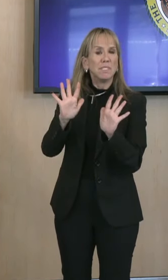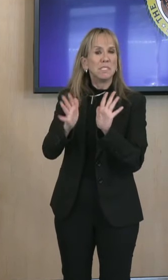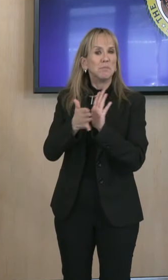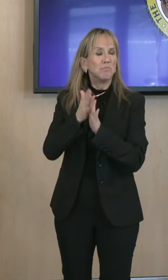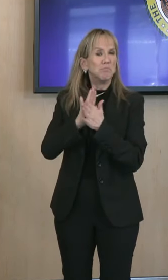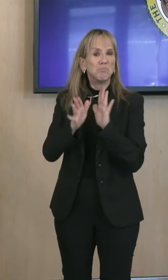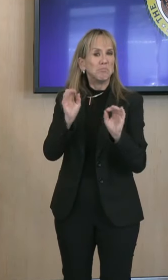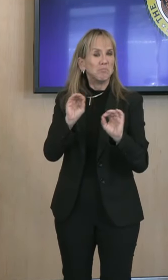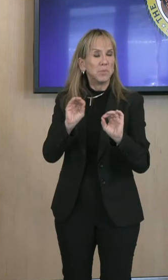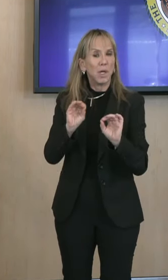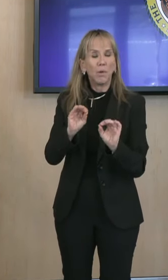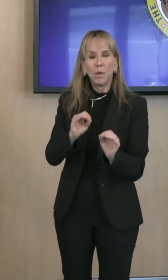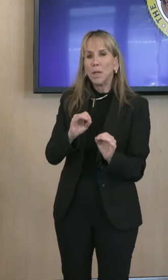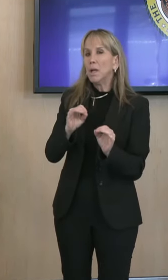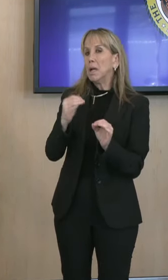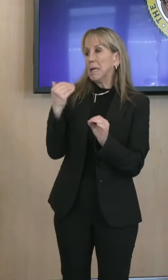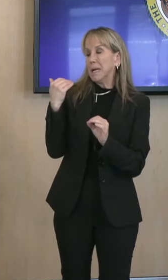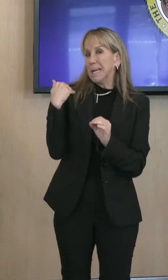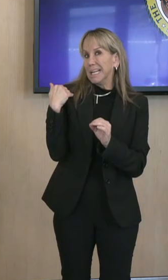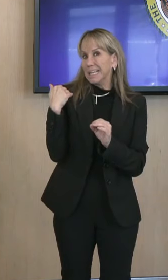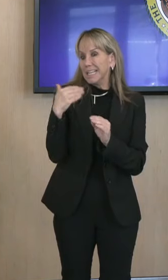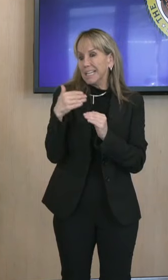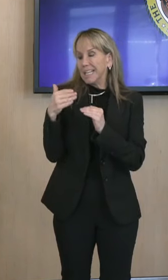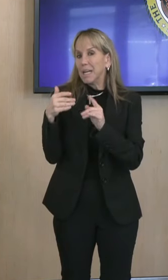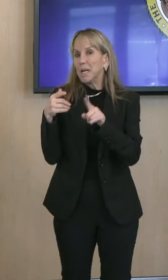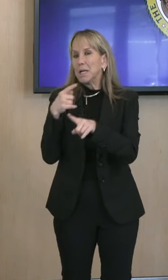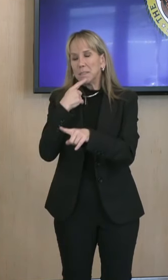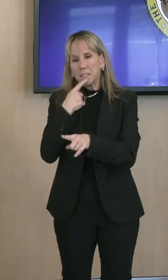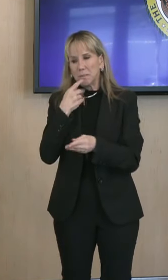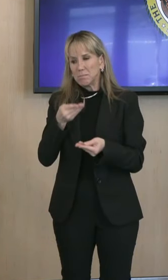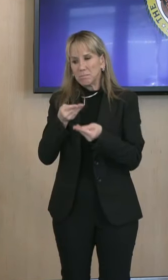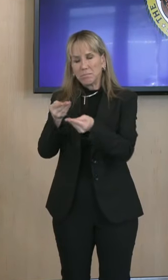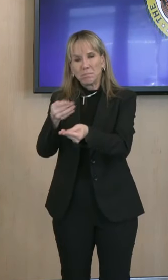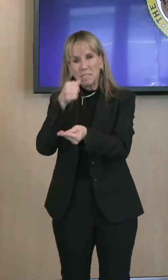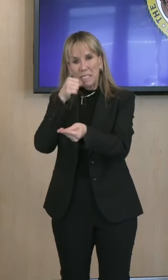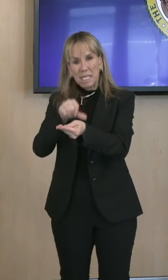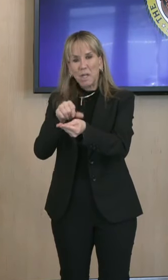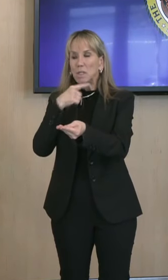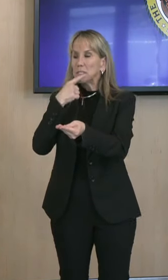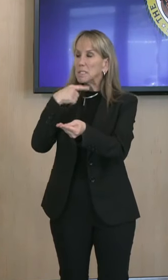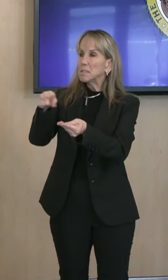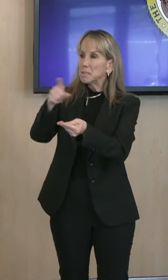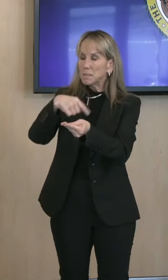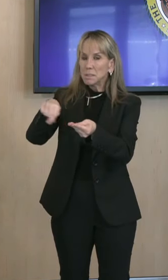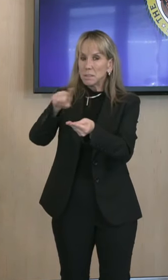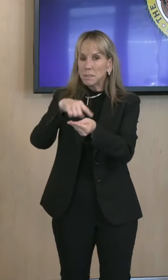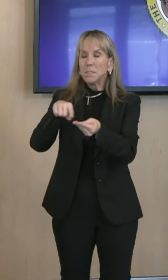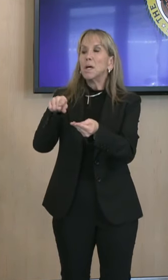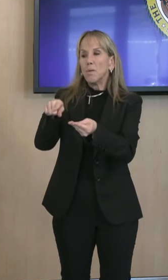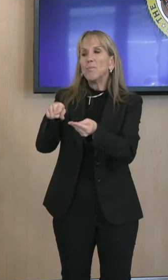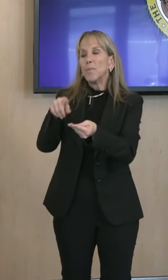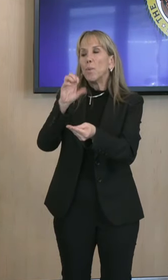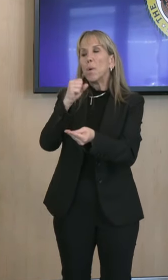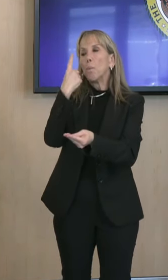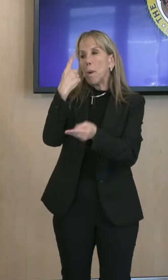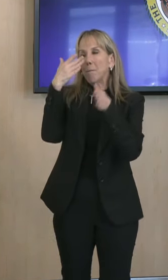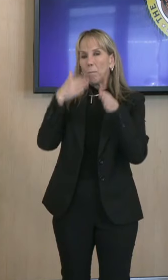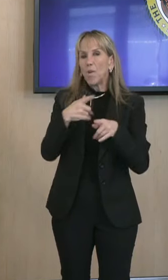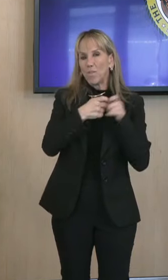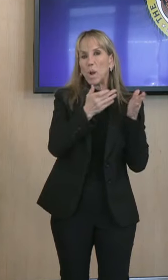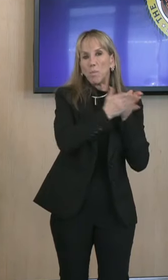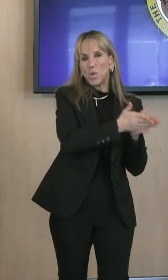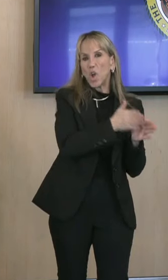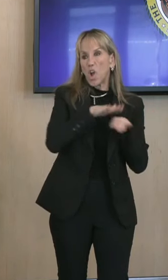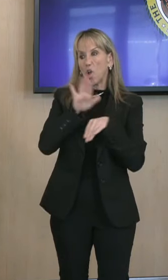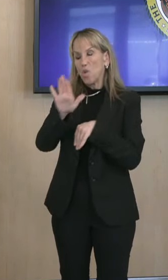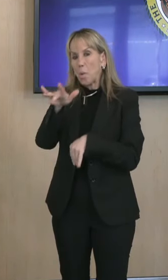dated Monday that they were exposed to one cruise passenger who tested positive. Cruise passengers were told to self-isolate and not travel.